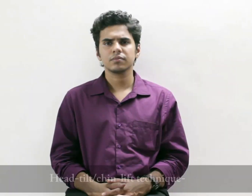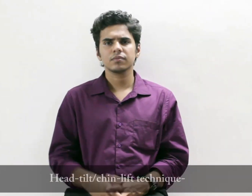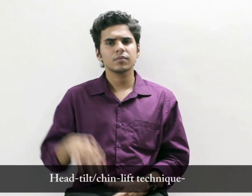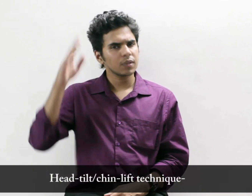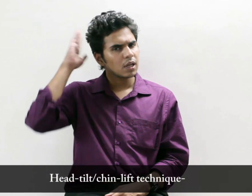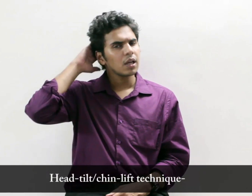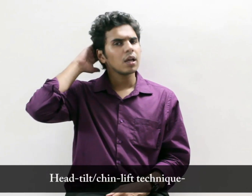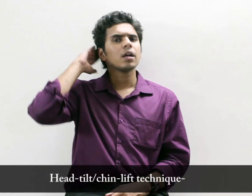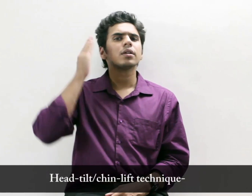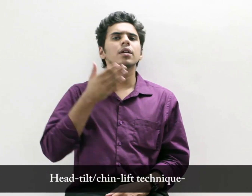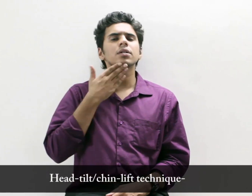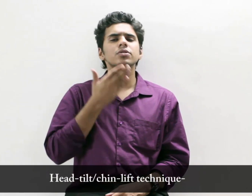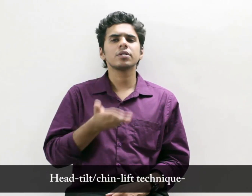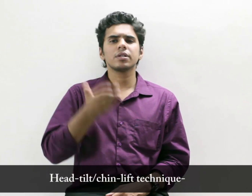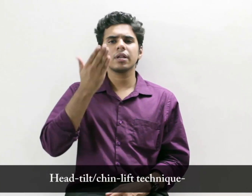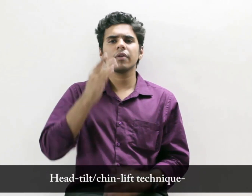Head tilt, chin lift technique.